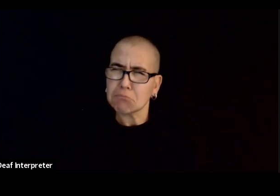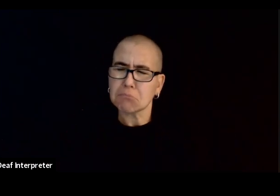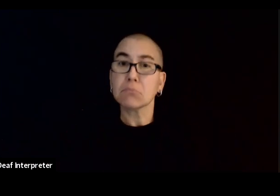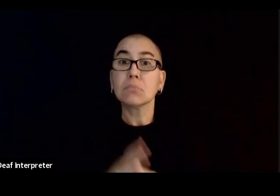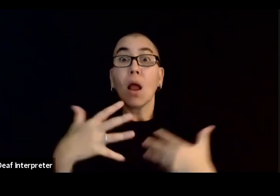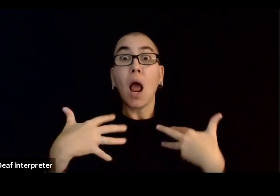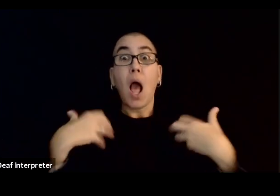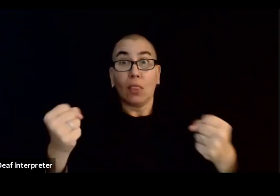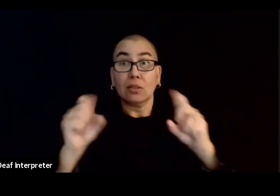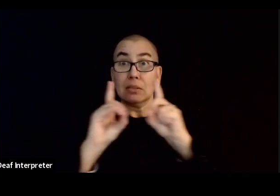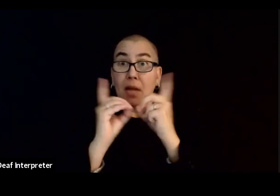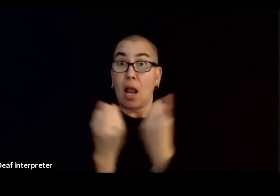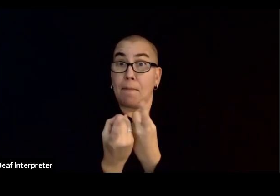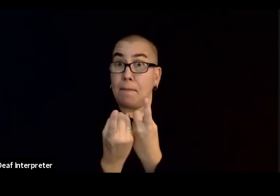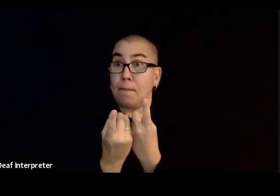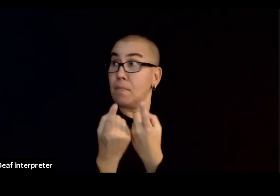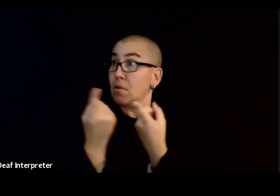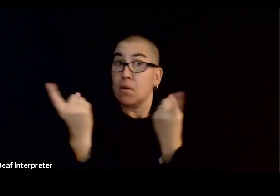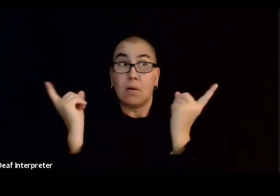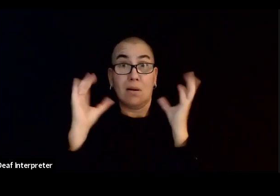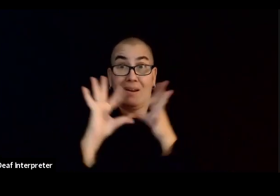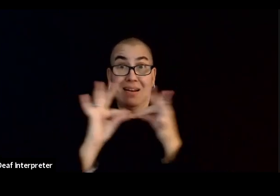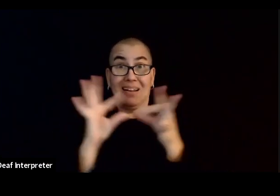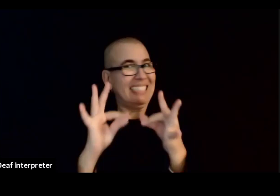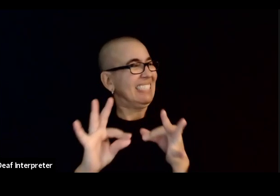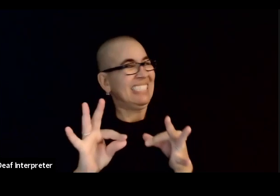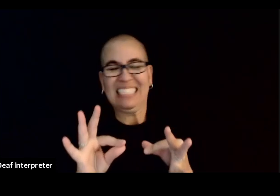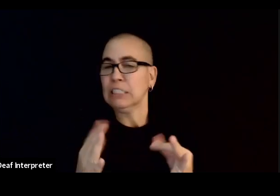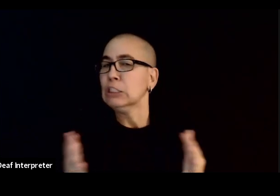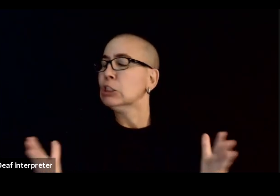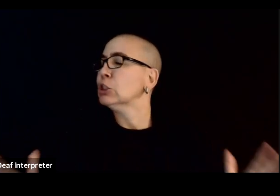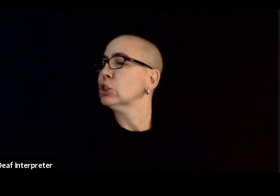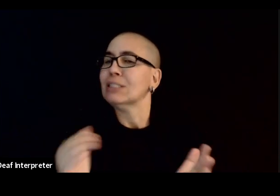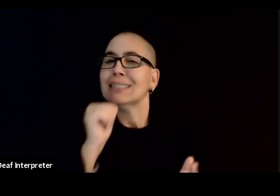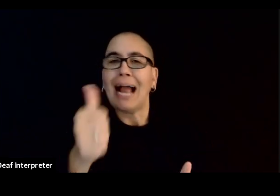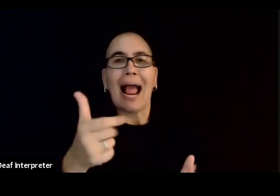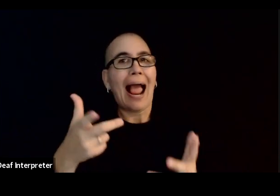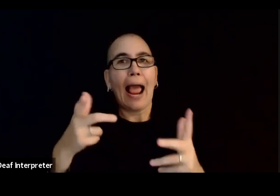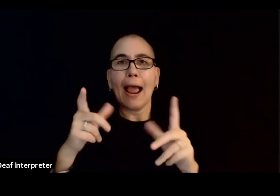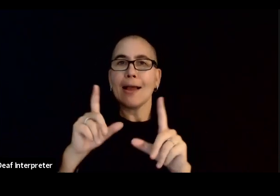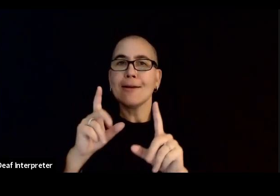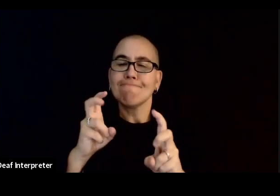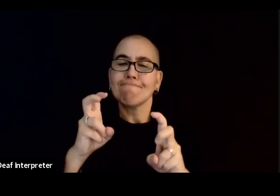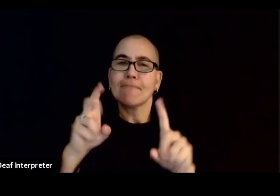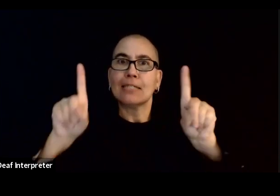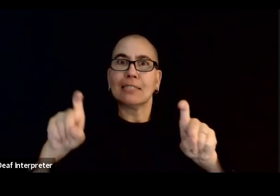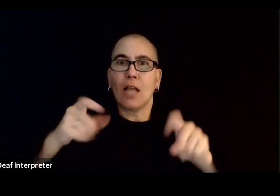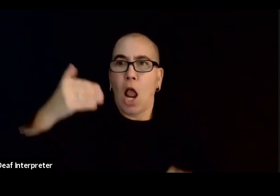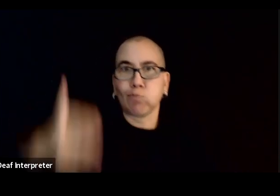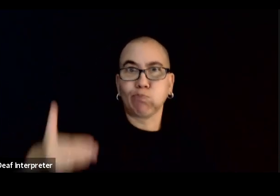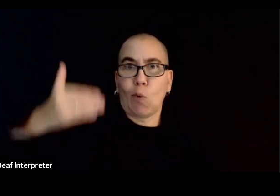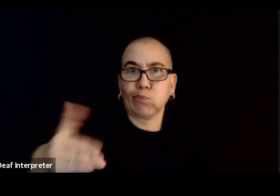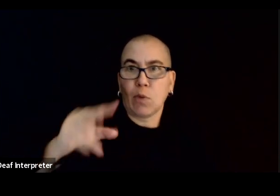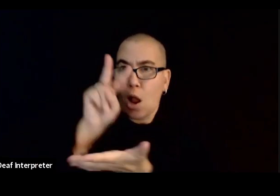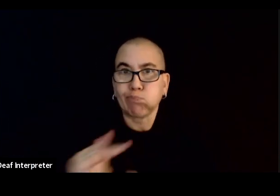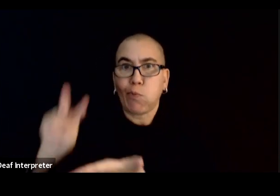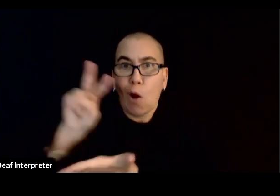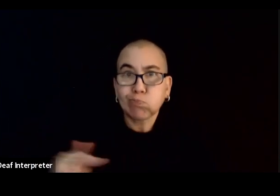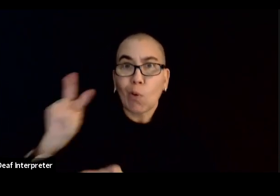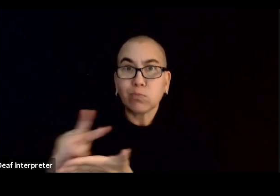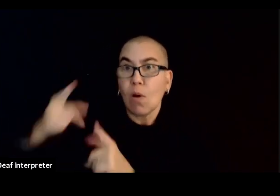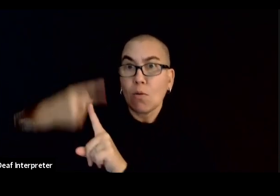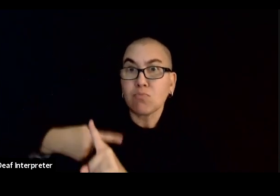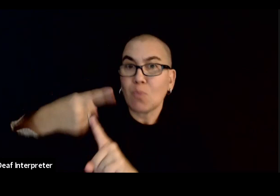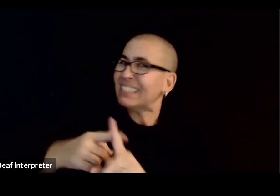continuous testing cycle for our higher ed institutions. Some certainly chose to do that, but that was